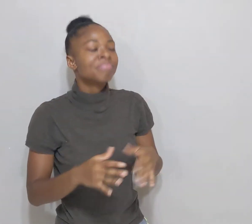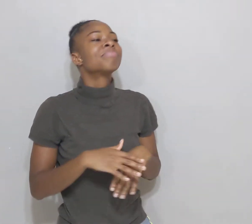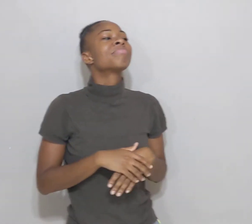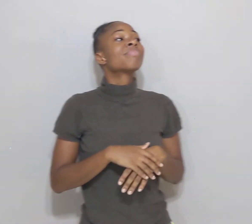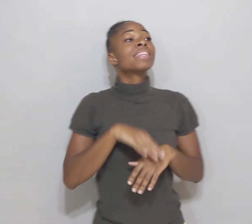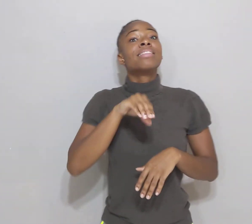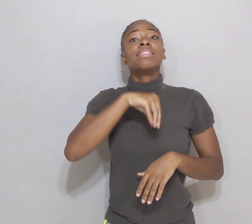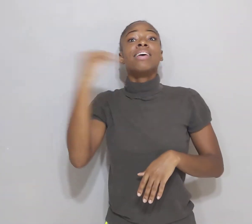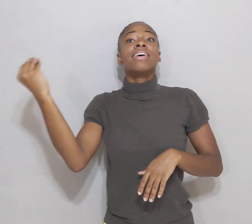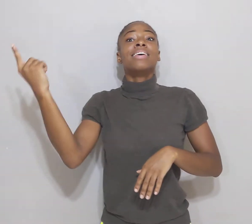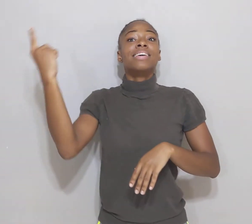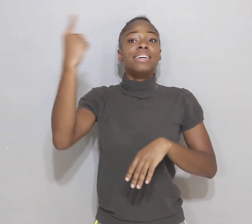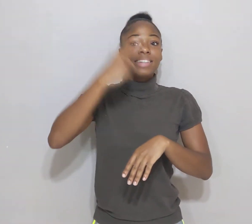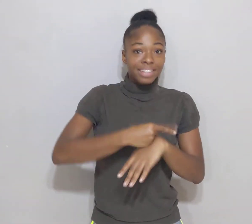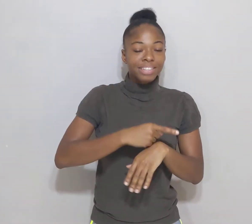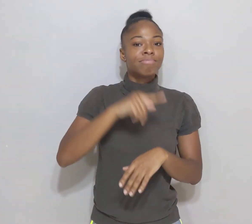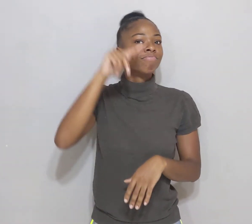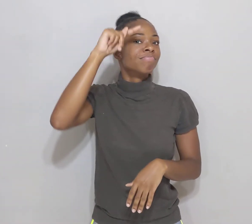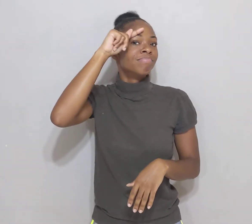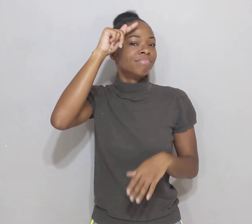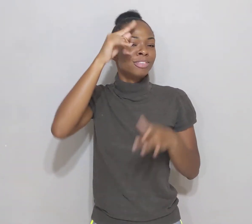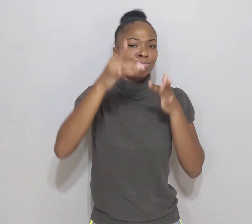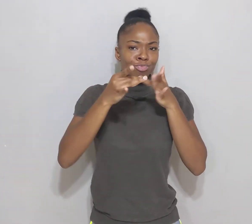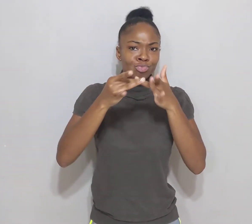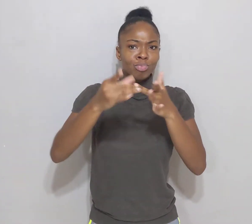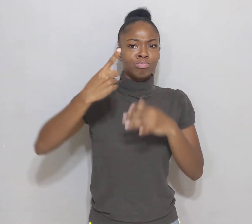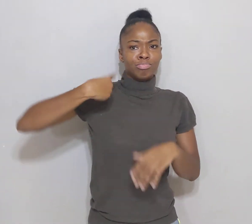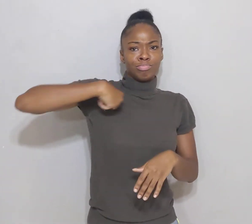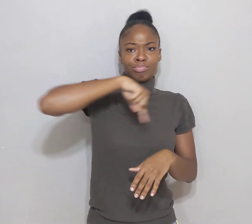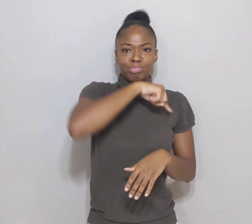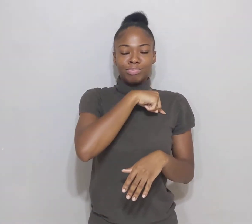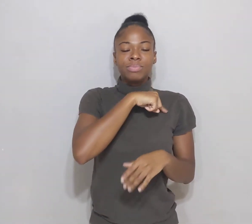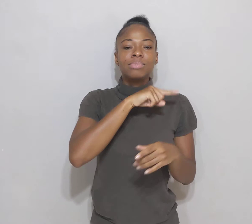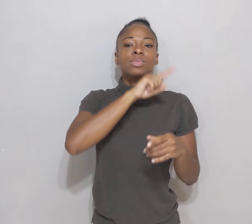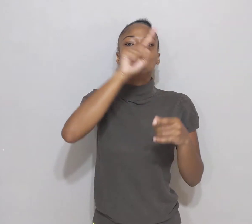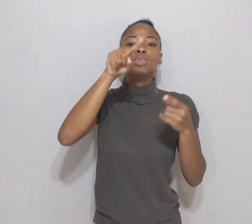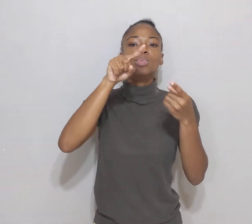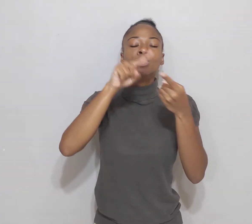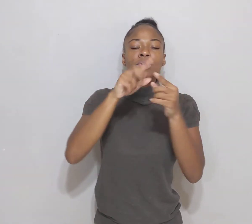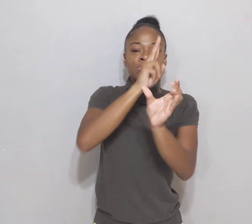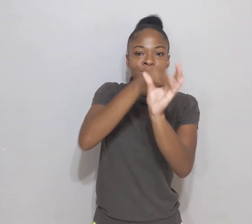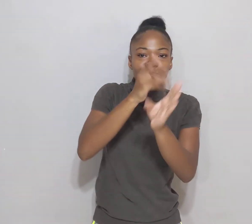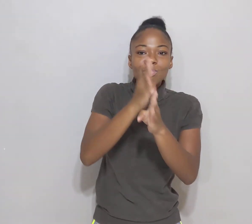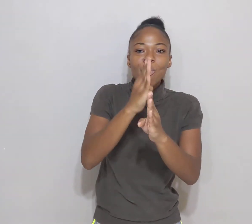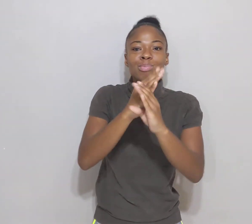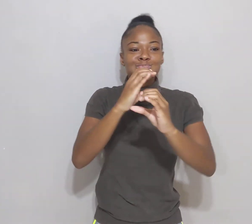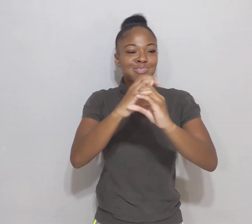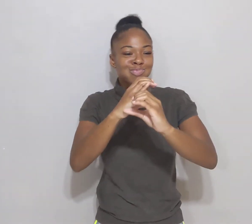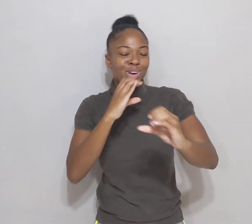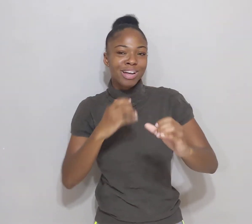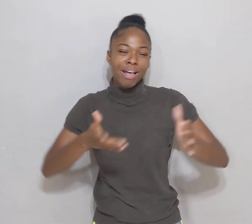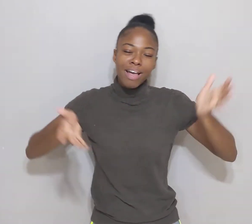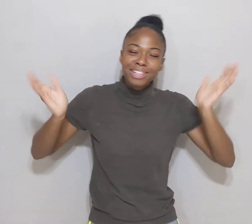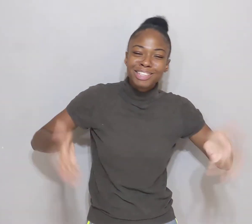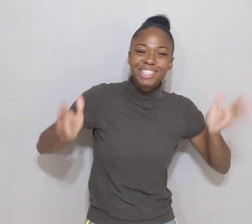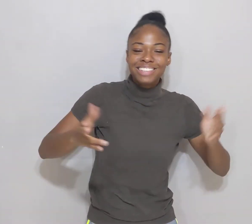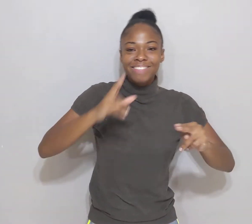numbers and decided that he would guide us. So the next day, he was guiding us. We were on